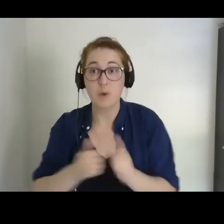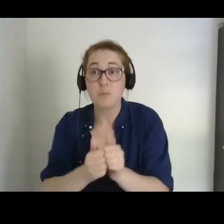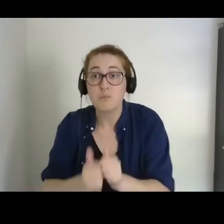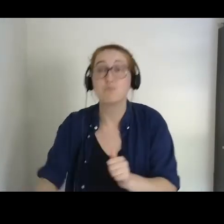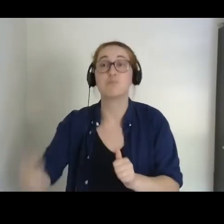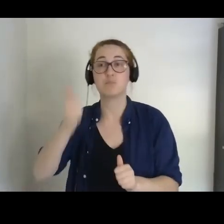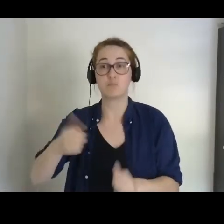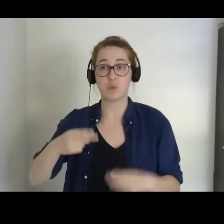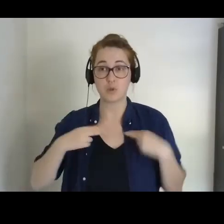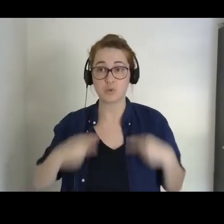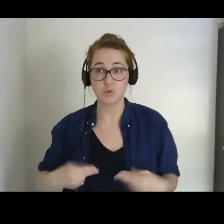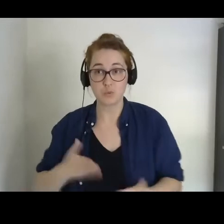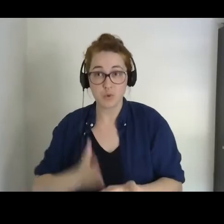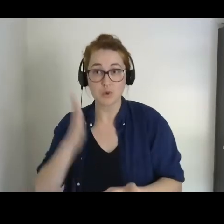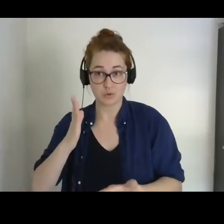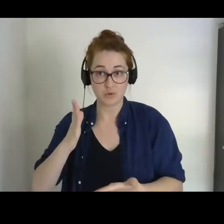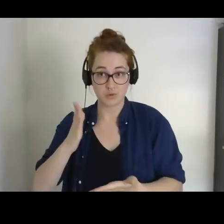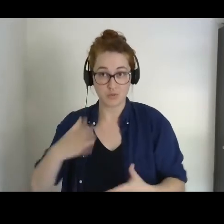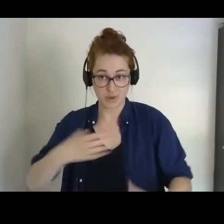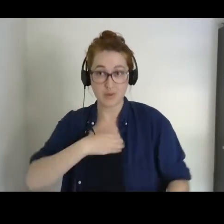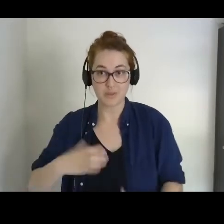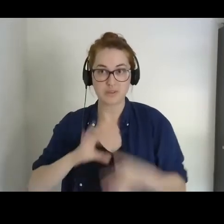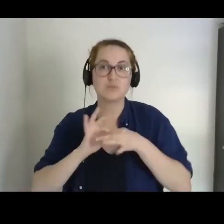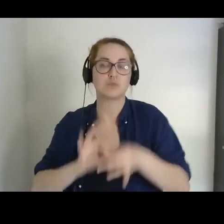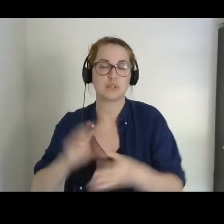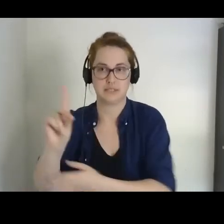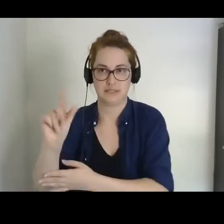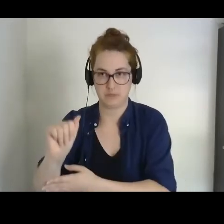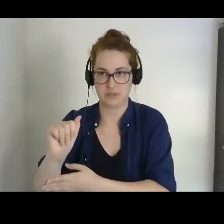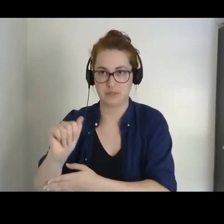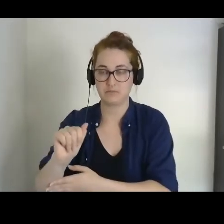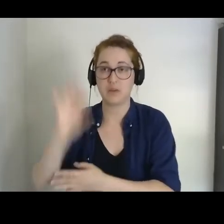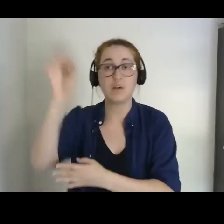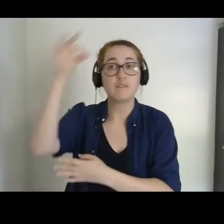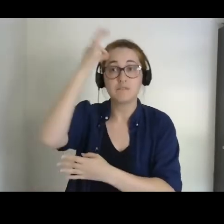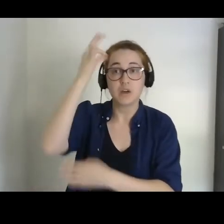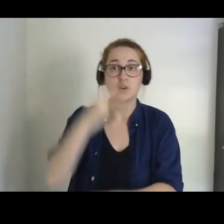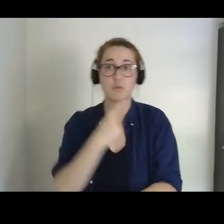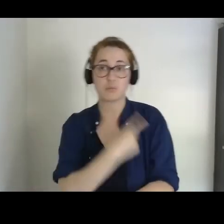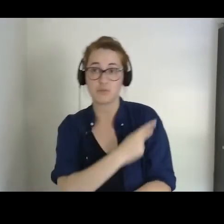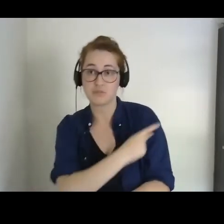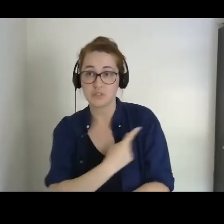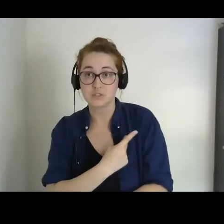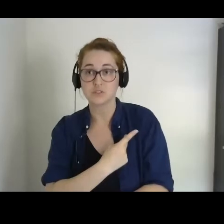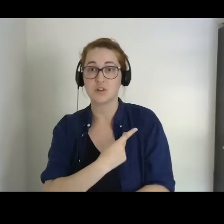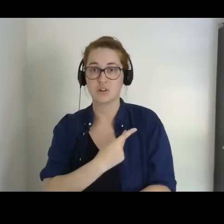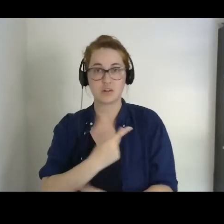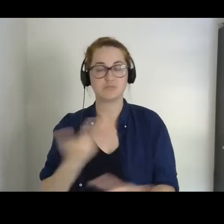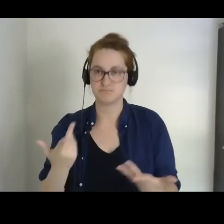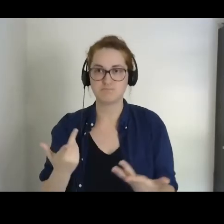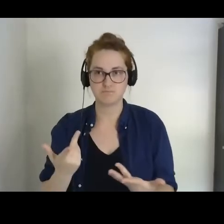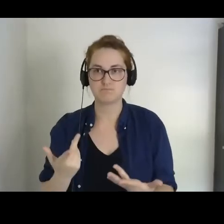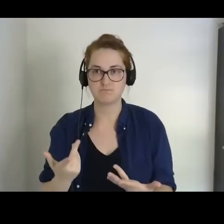country have been disability related. At the federal, provincial, and territorial tribunals, this is the